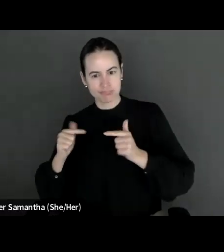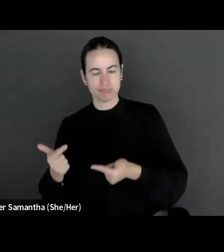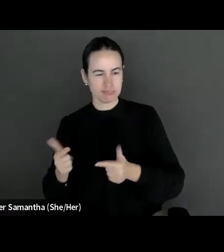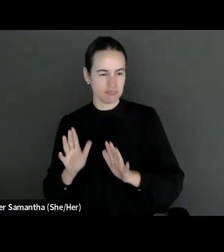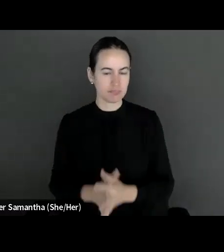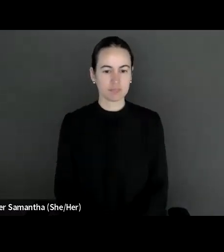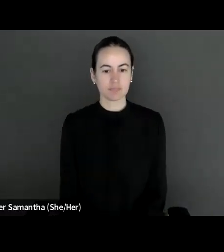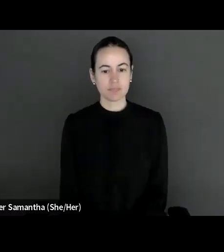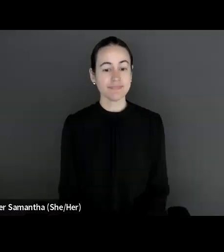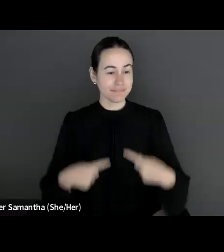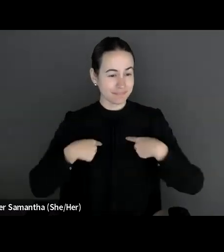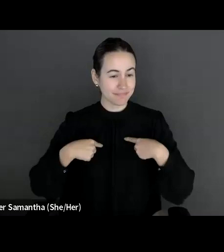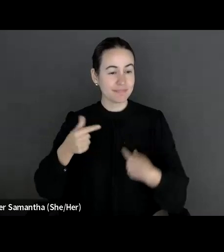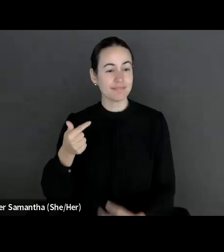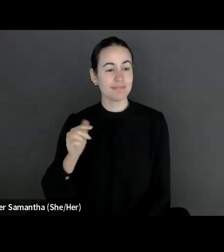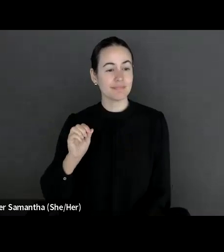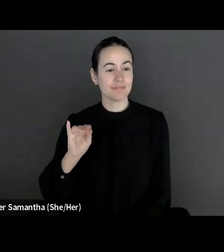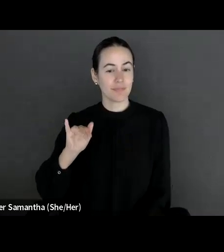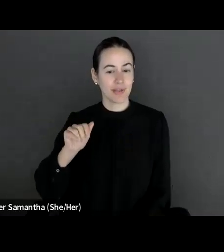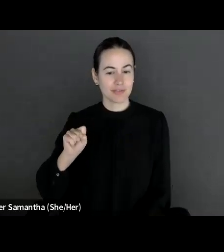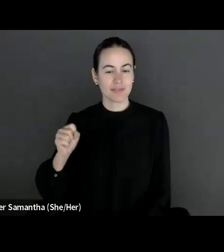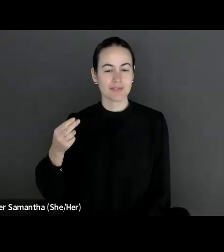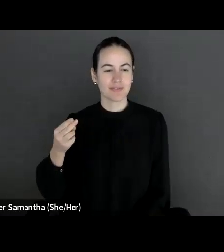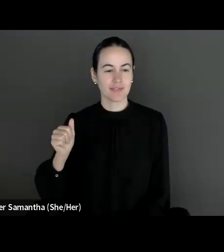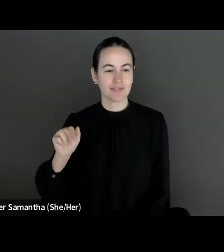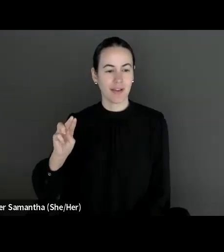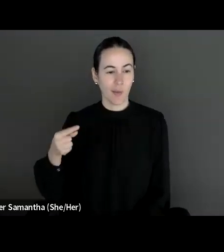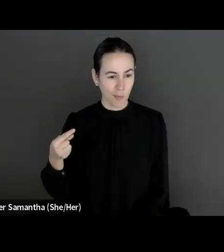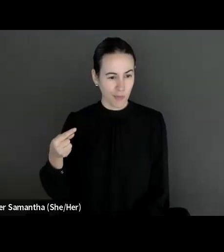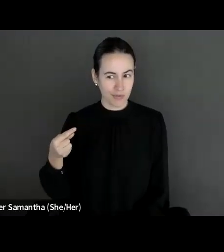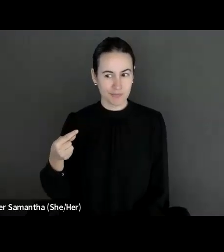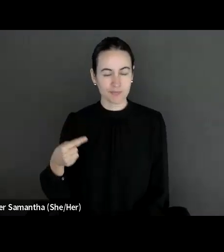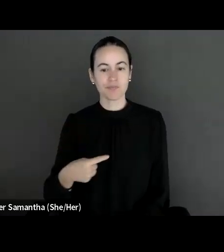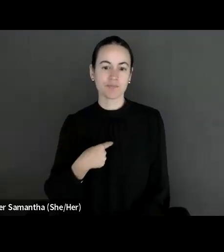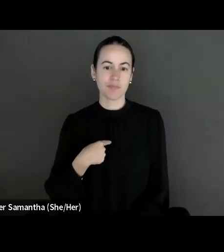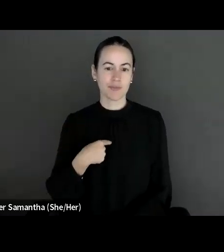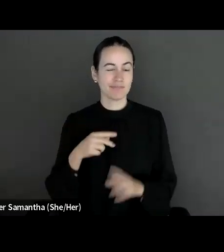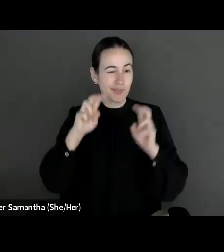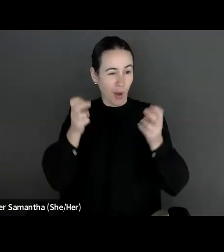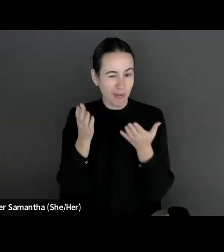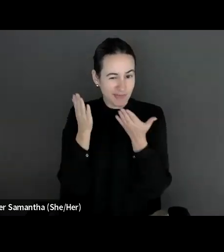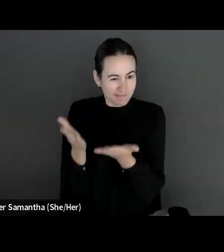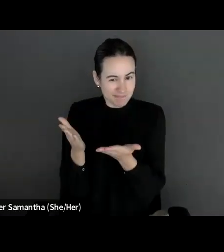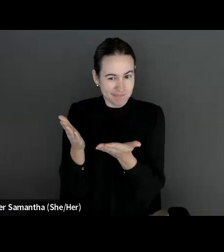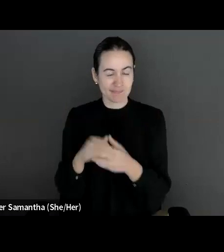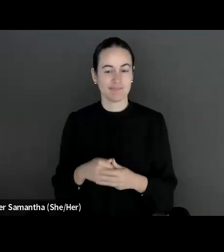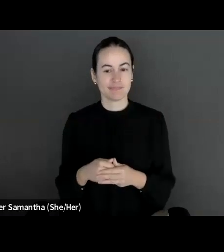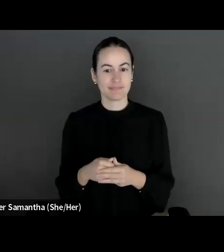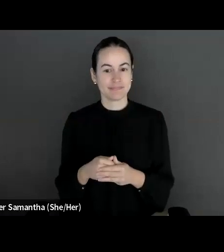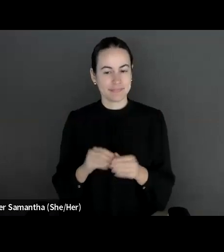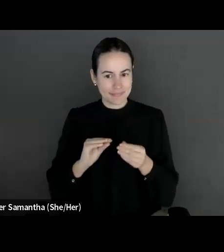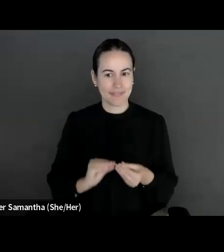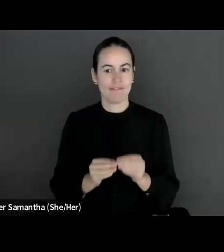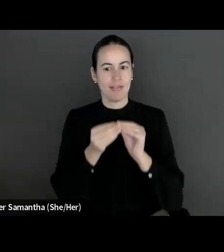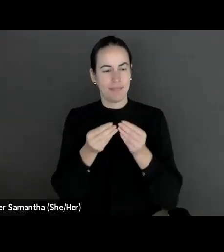My name is Tobias Haug. We are going to talk about the development of a fluency rating scale for Swiss German Sign Language.